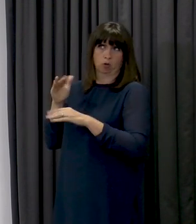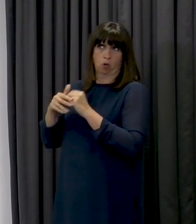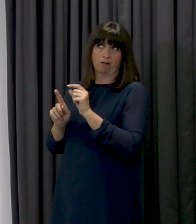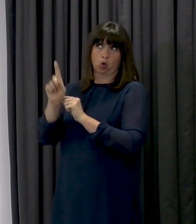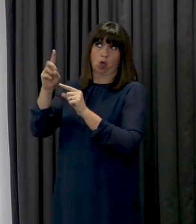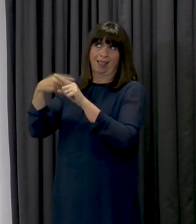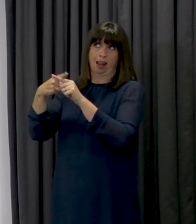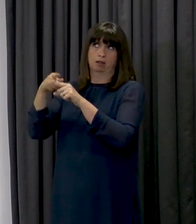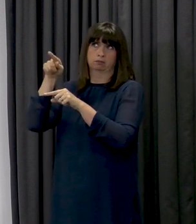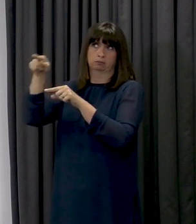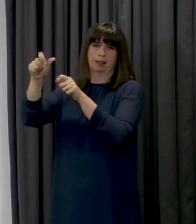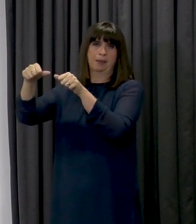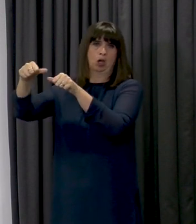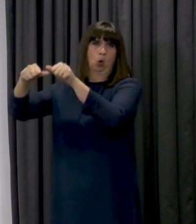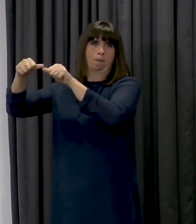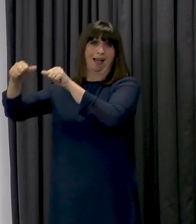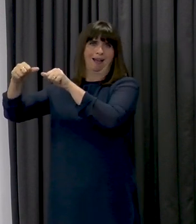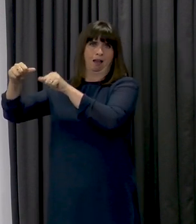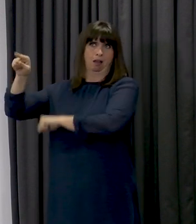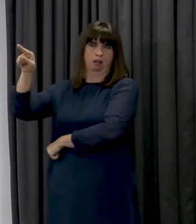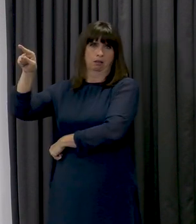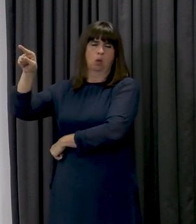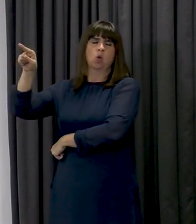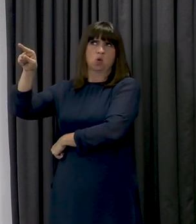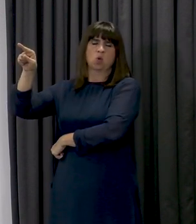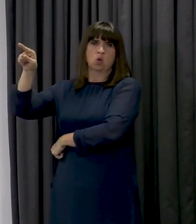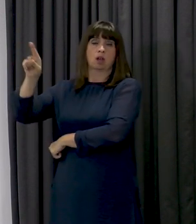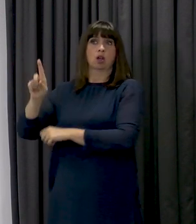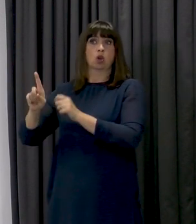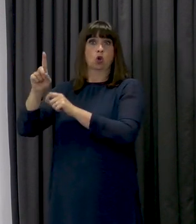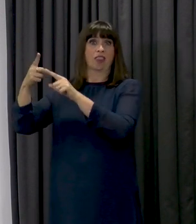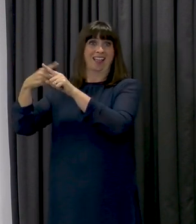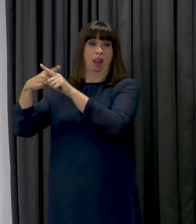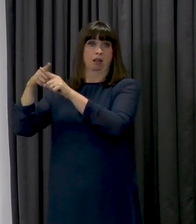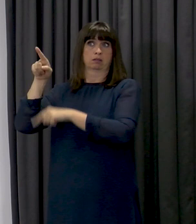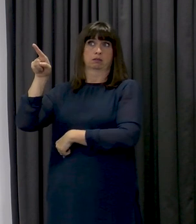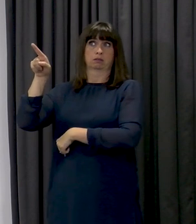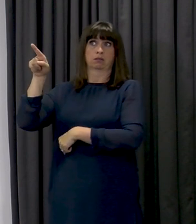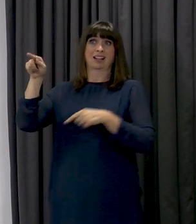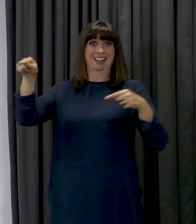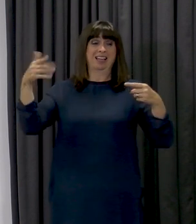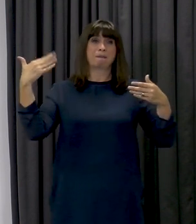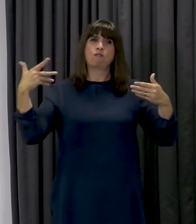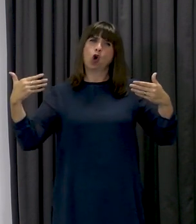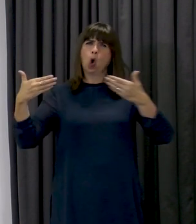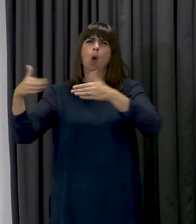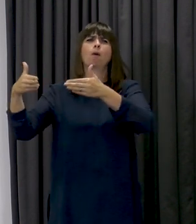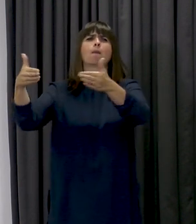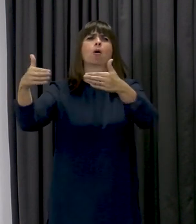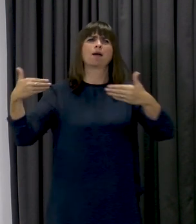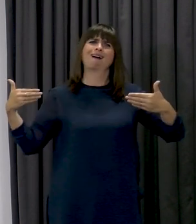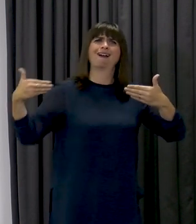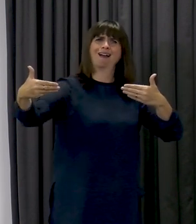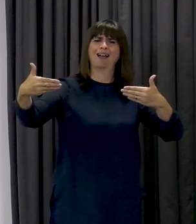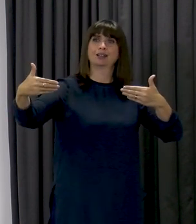taken there. As I say, in many ways, it simply puts the north of England into the position we are in Wales today as a